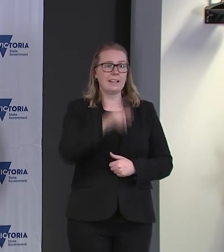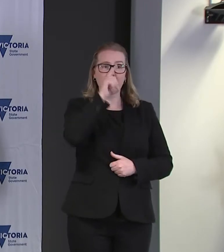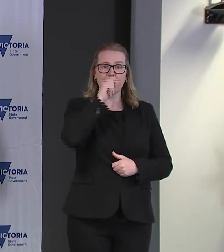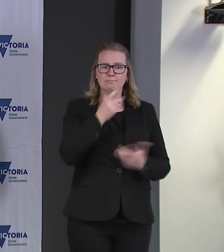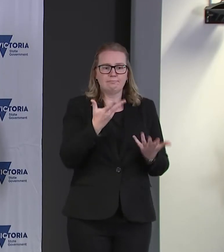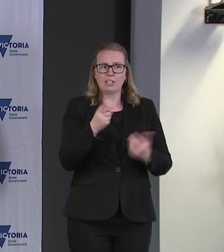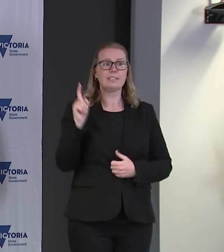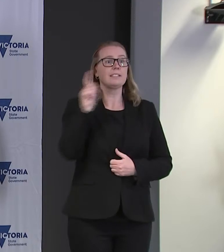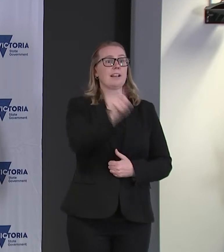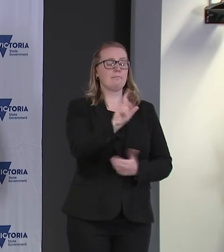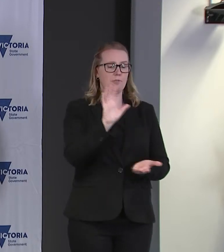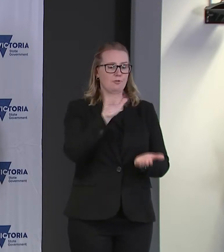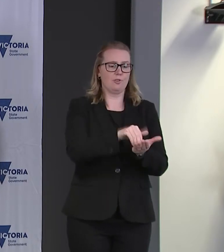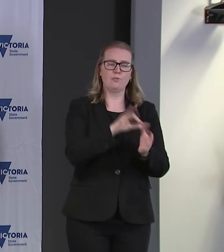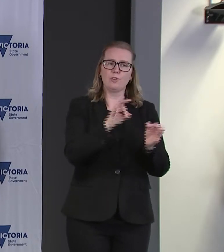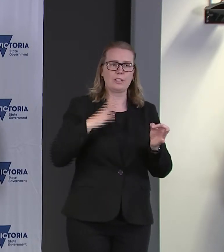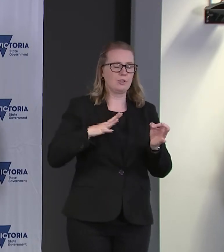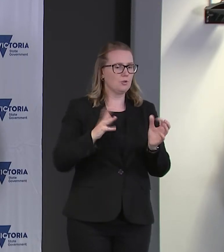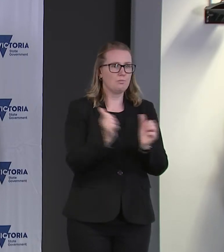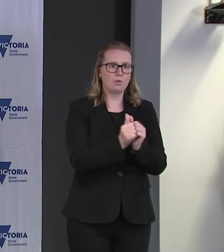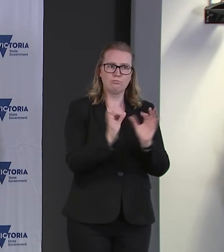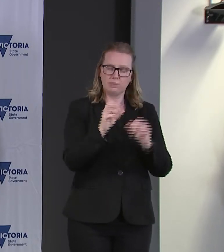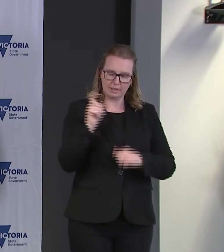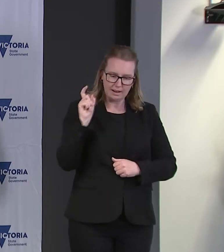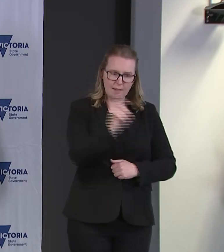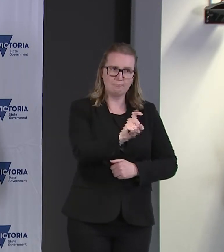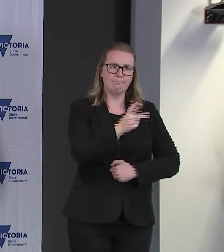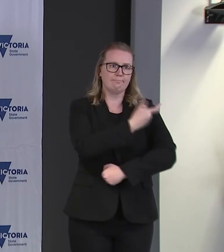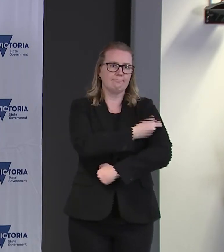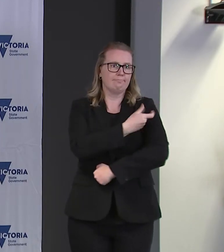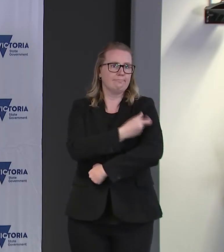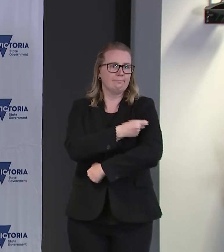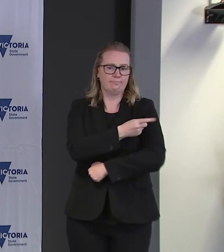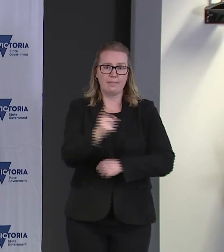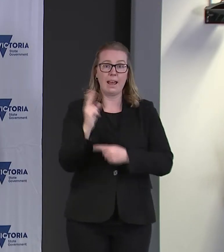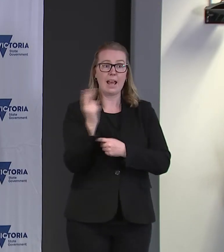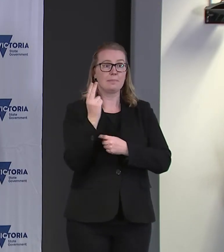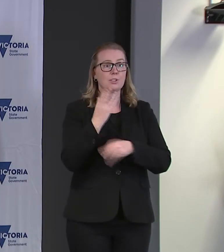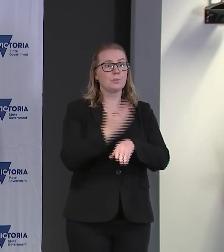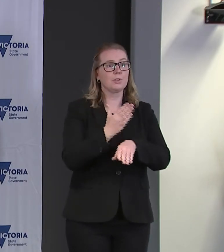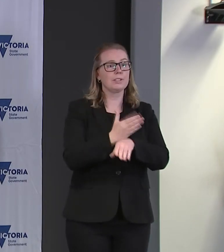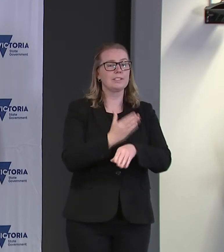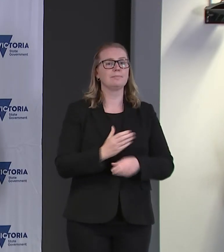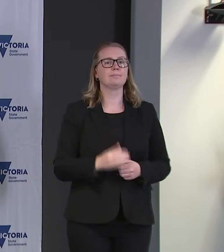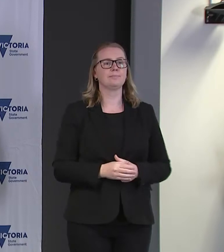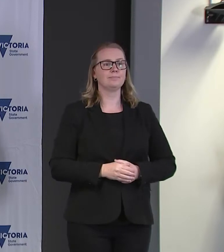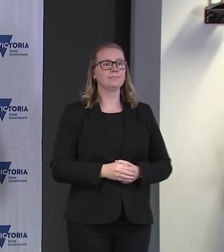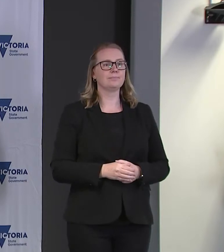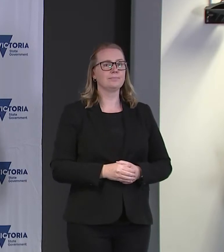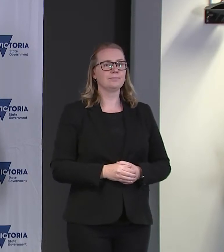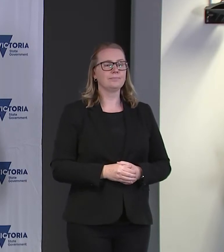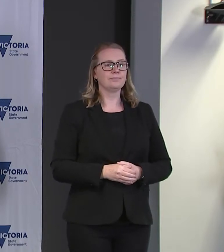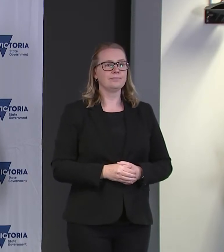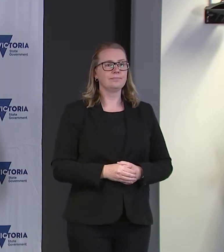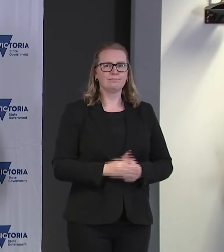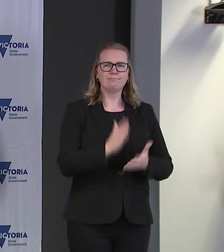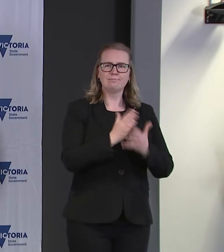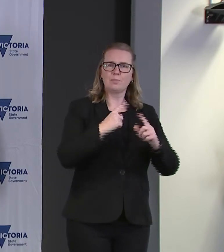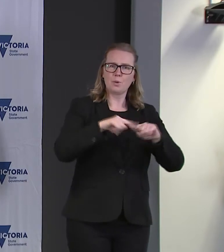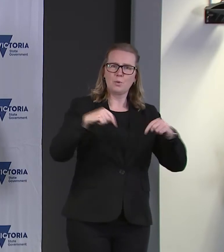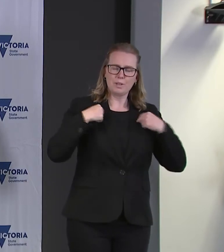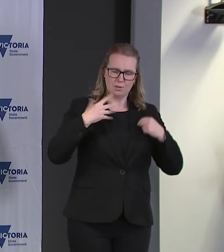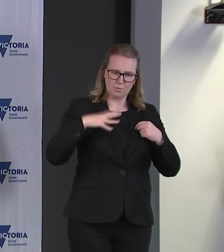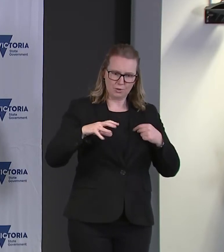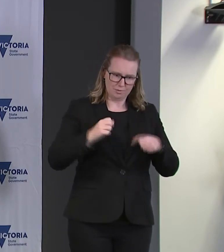status at vaccination centres right across the state. We want to get to the point where this virus isn't